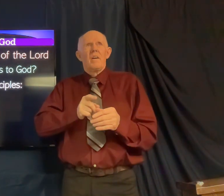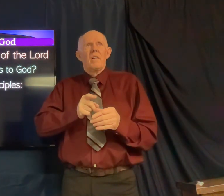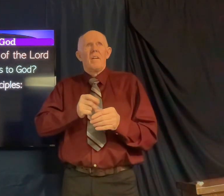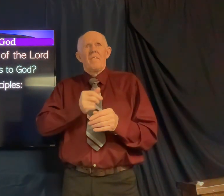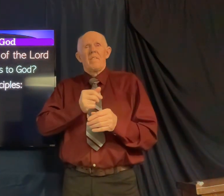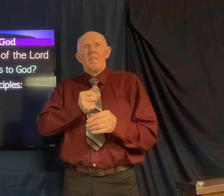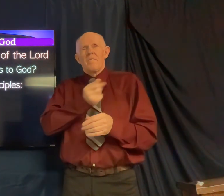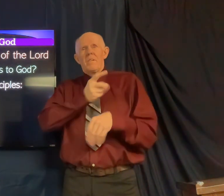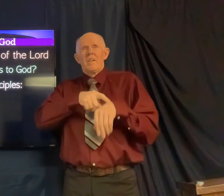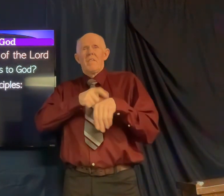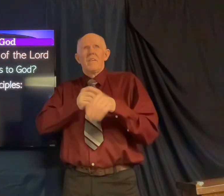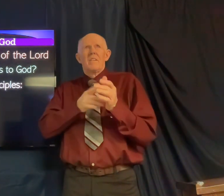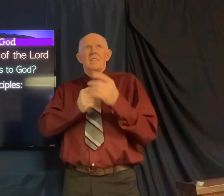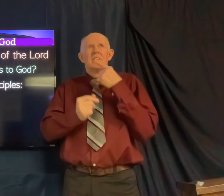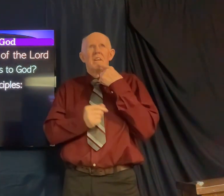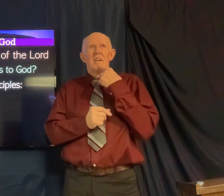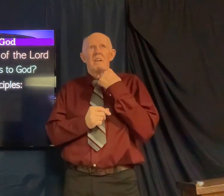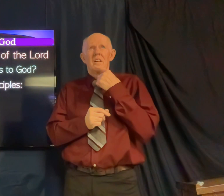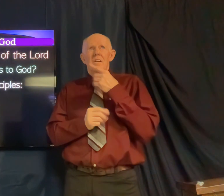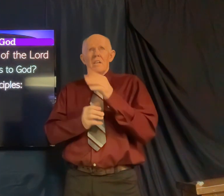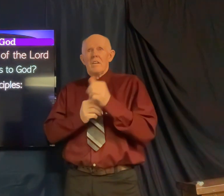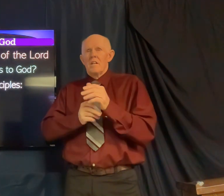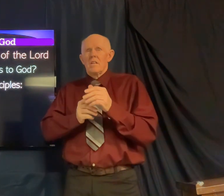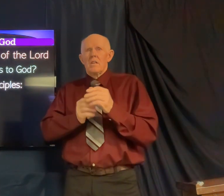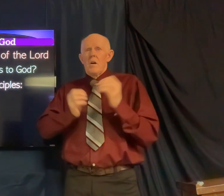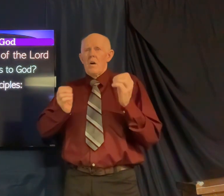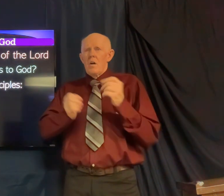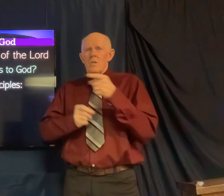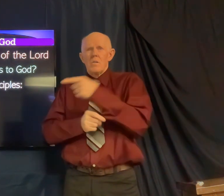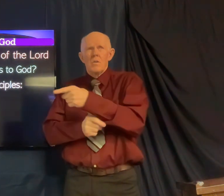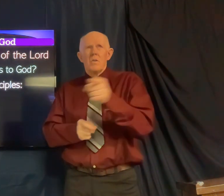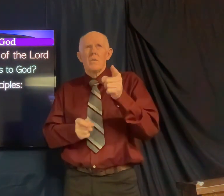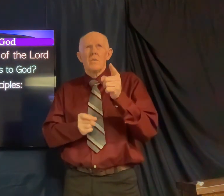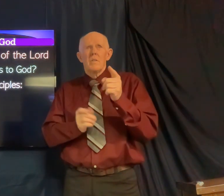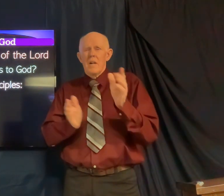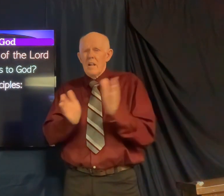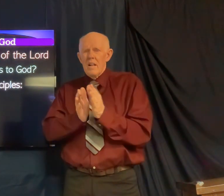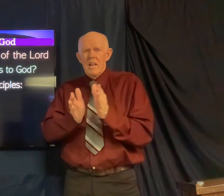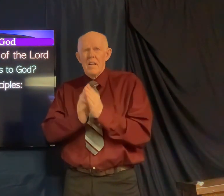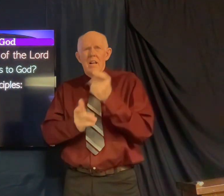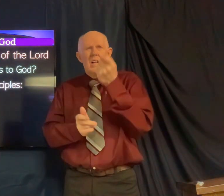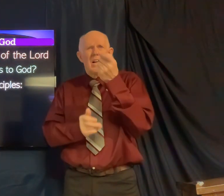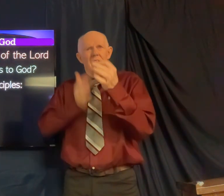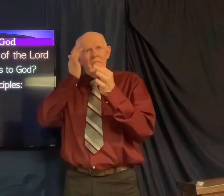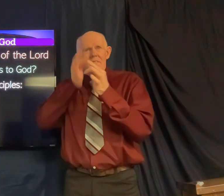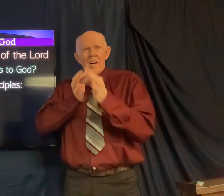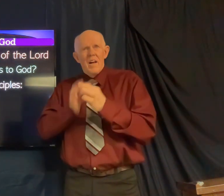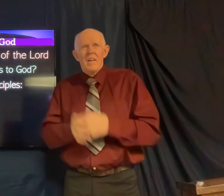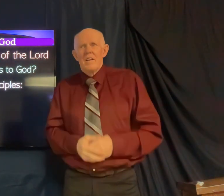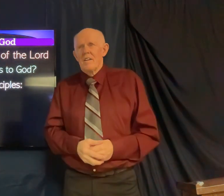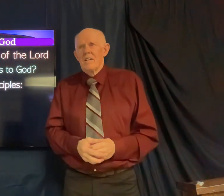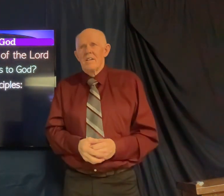He told His followers a few times, He said, O ye of little faith.